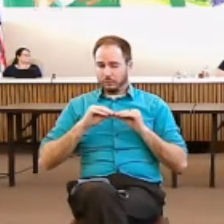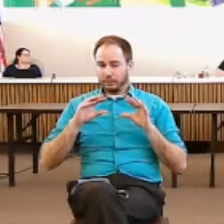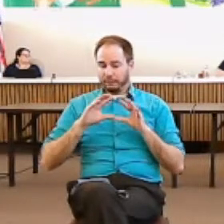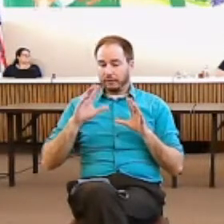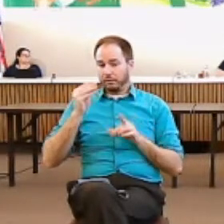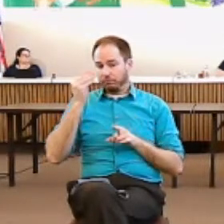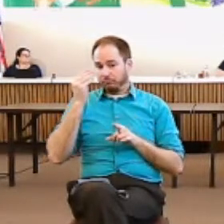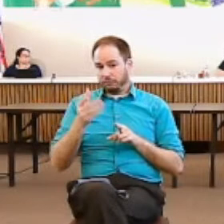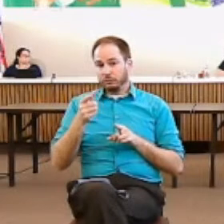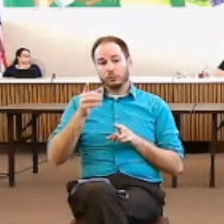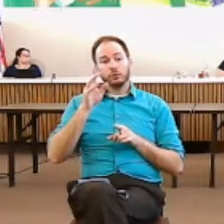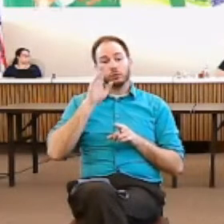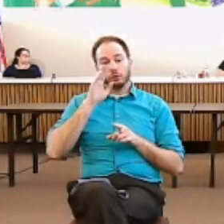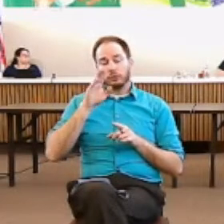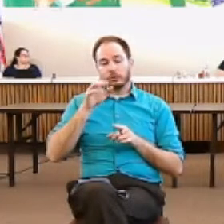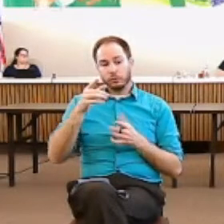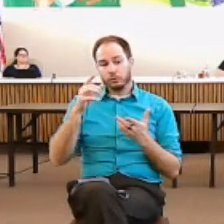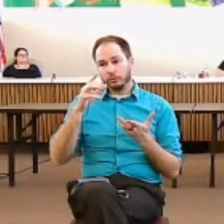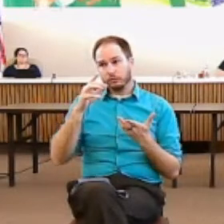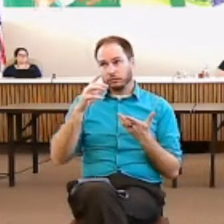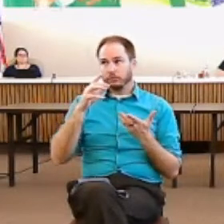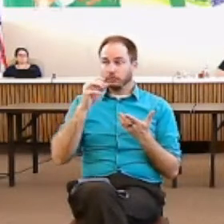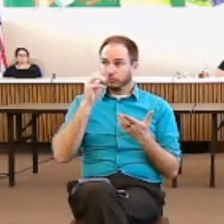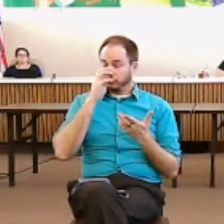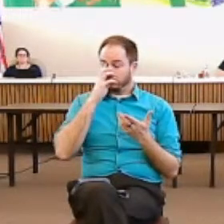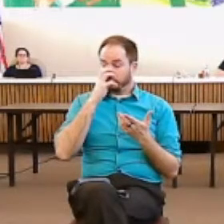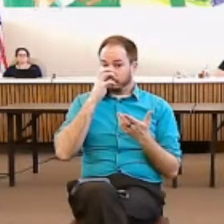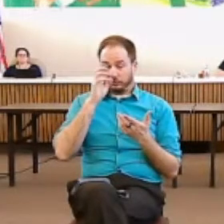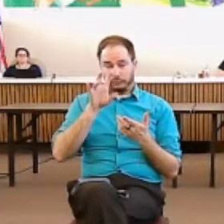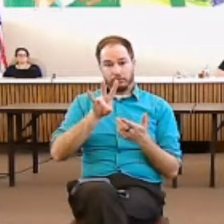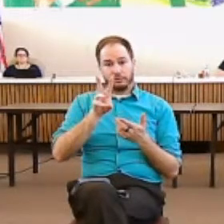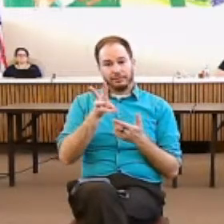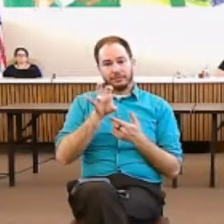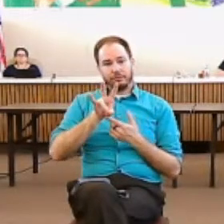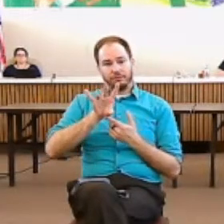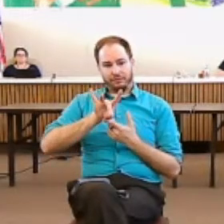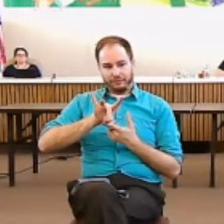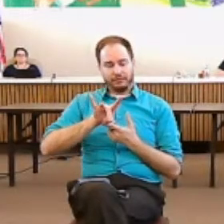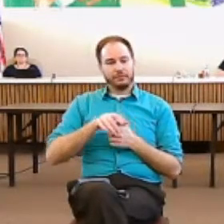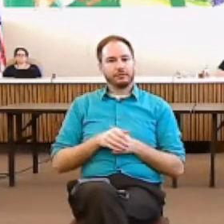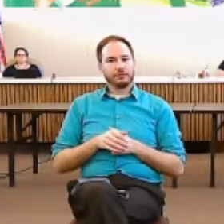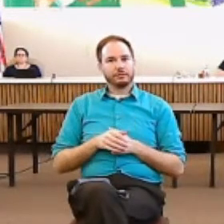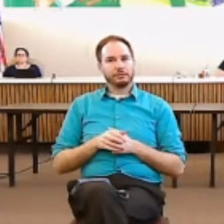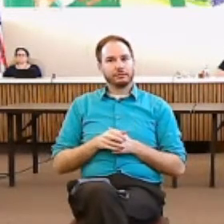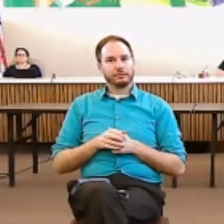clear, you'd be looking, you said 678 is your